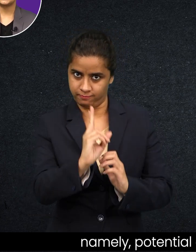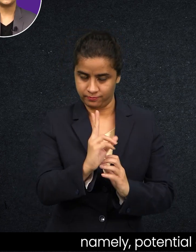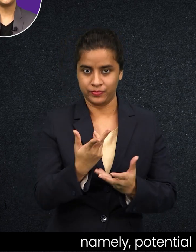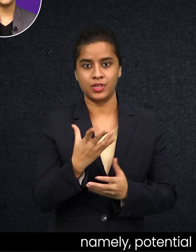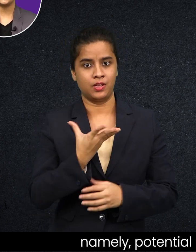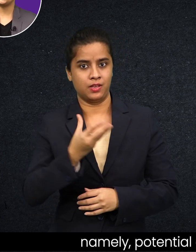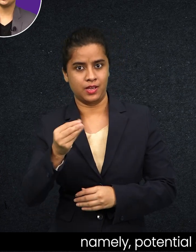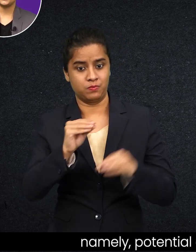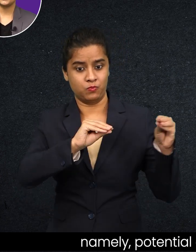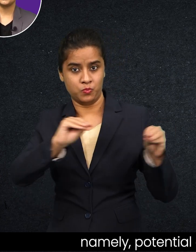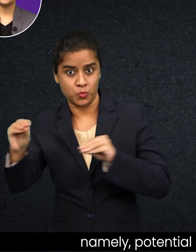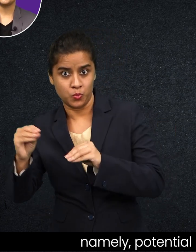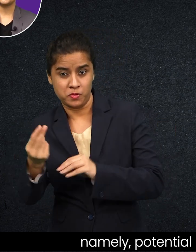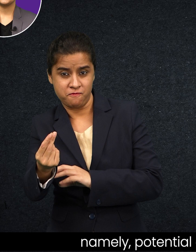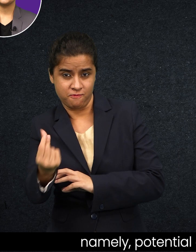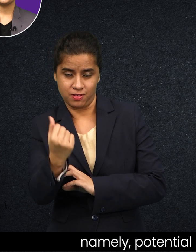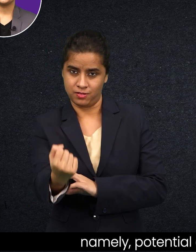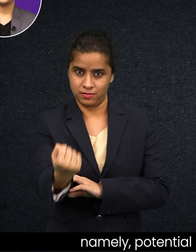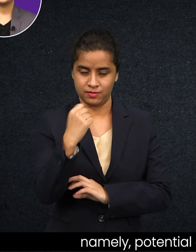and kinetic energy.